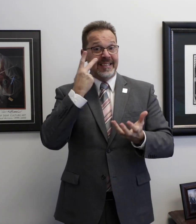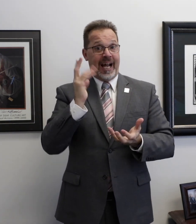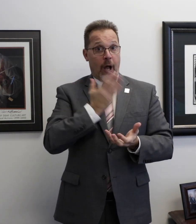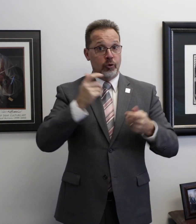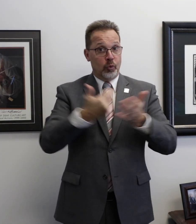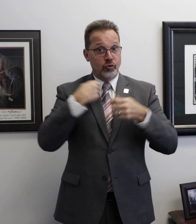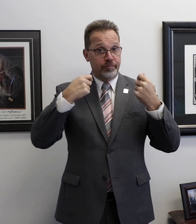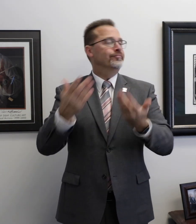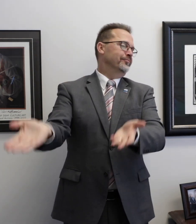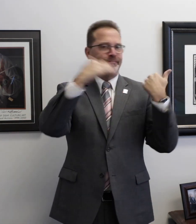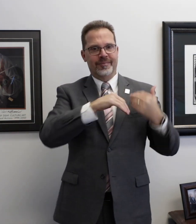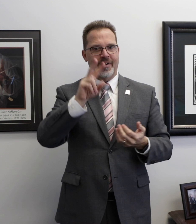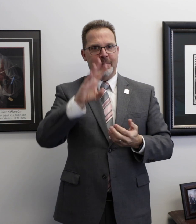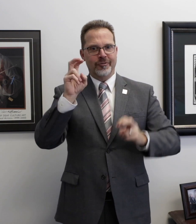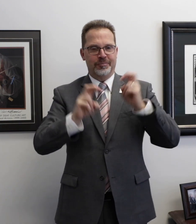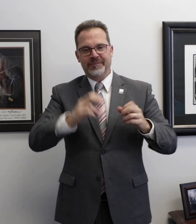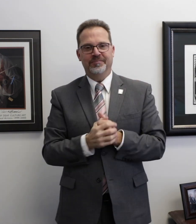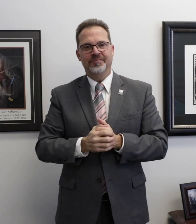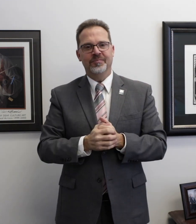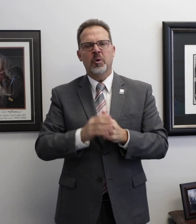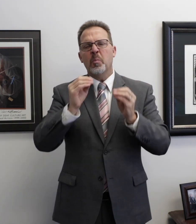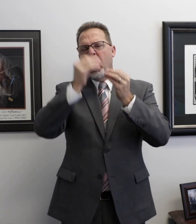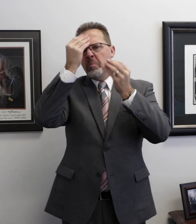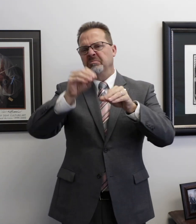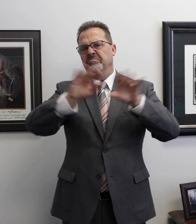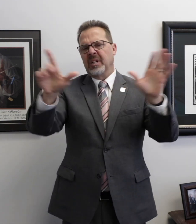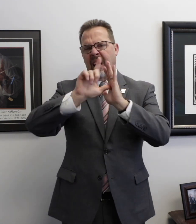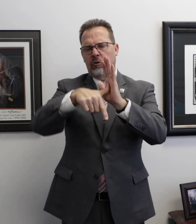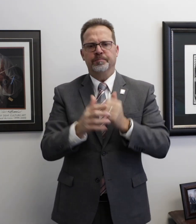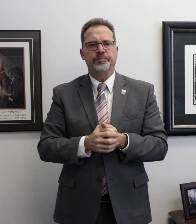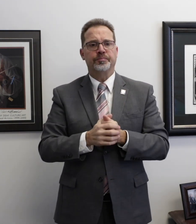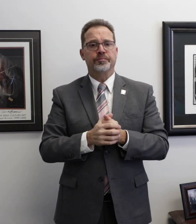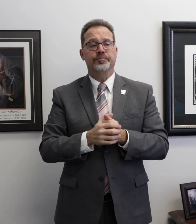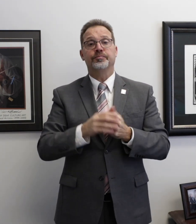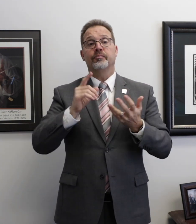And if you want to see the new gymnasium, we hope to see you there. We'll send more of the details for that as we go forward.